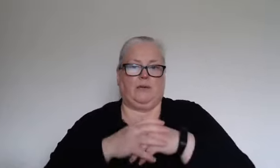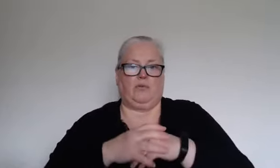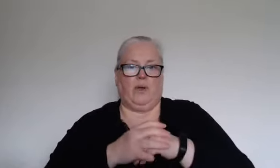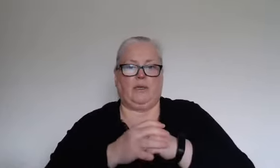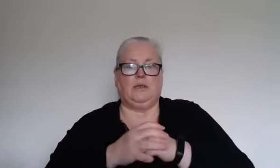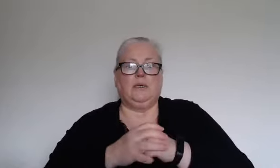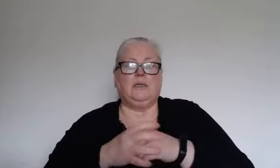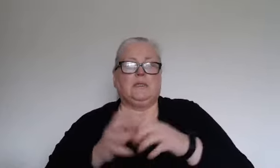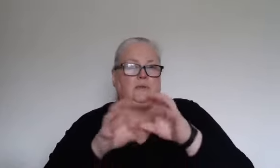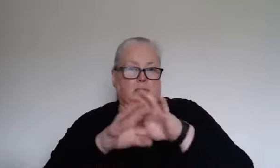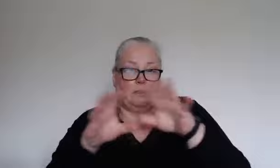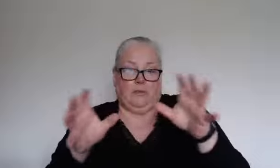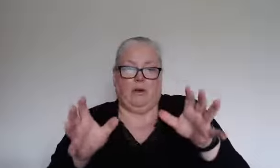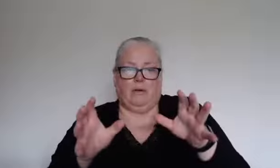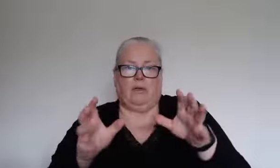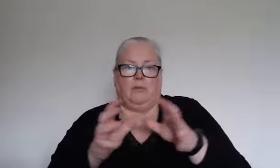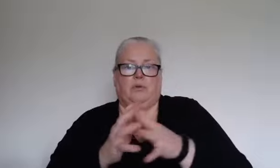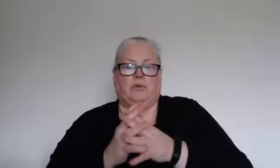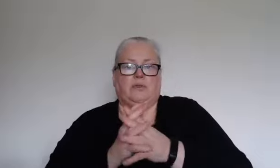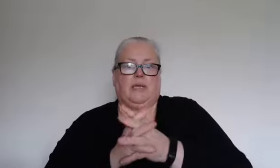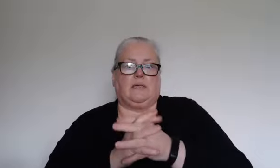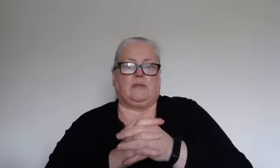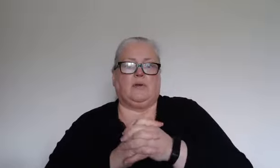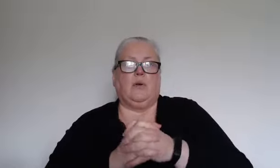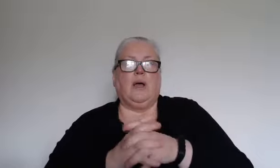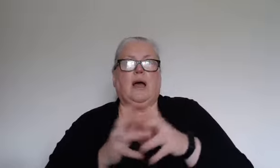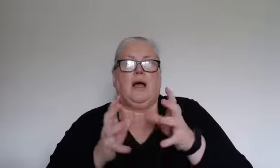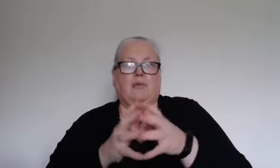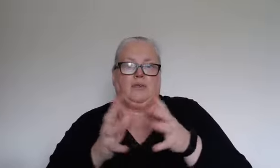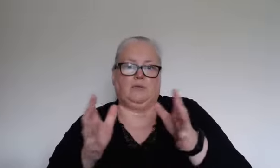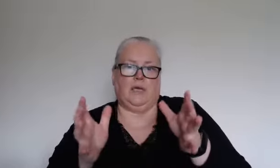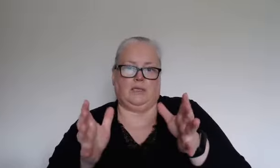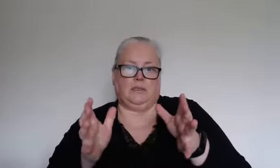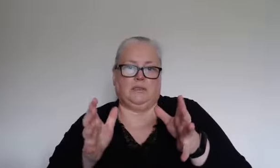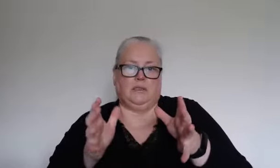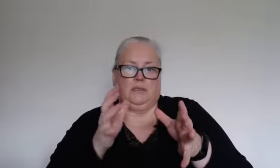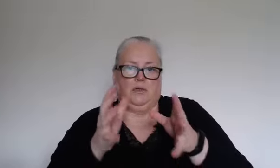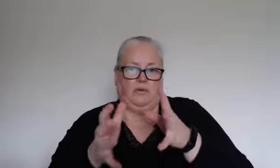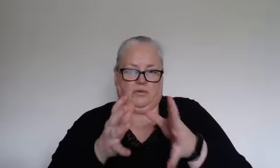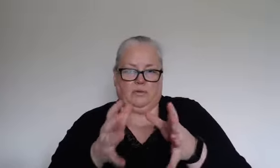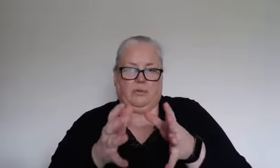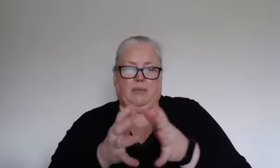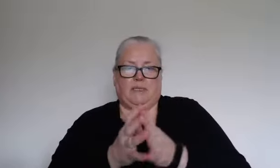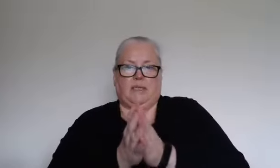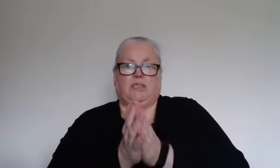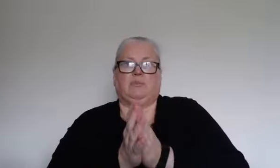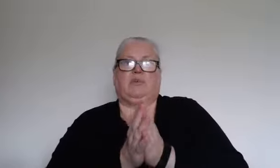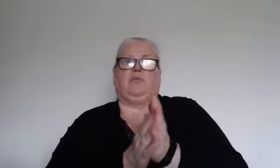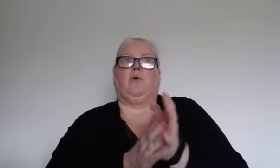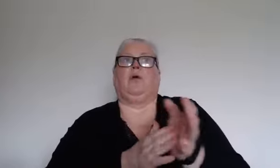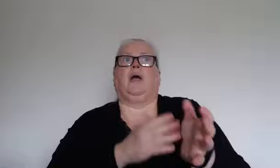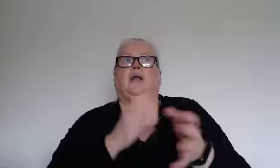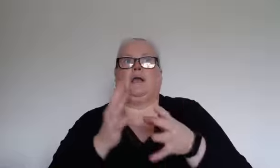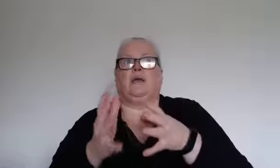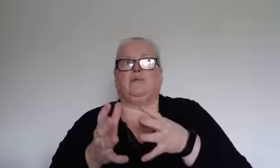way. So there are a lot more other things. So have a look at, you know, I've talked about meditation before, and I have